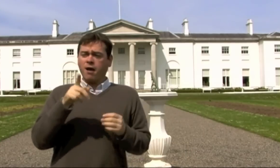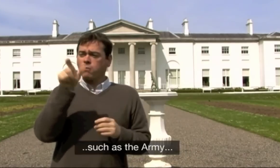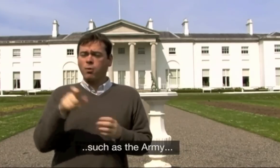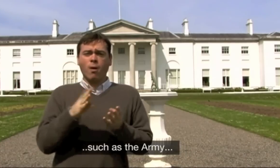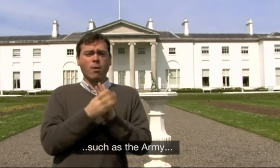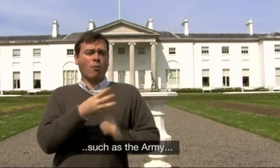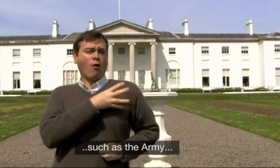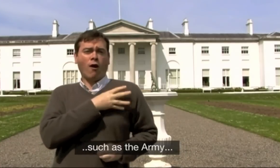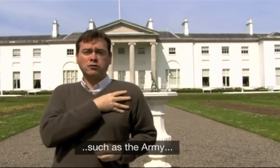such as the Army,